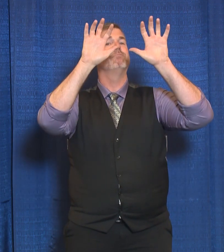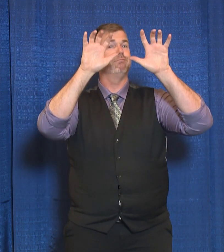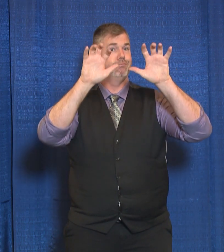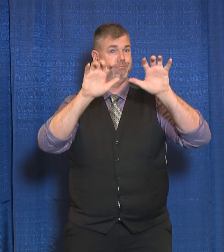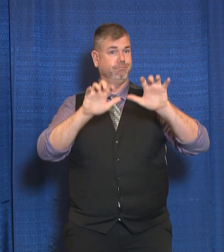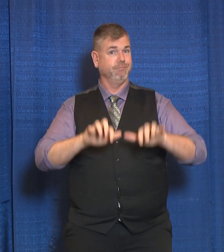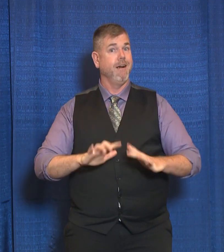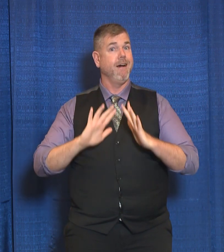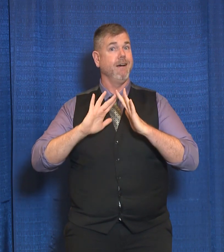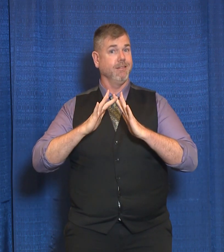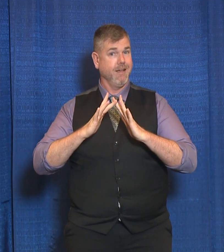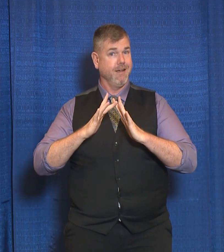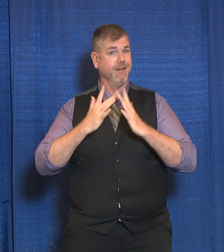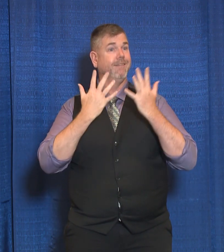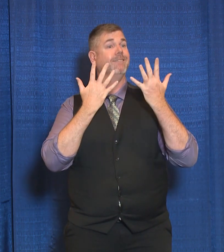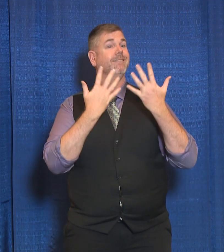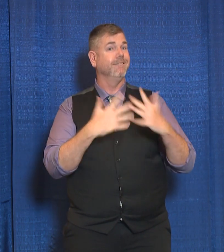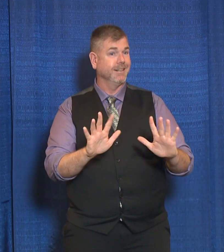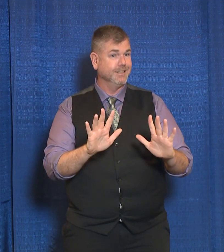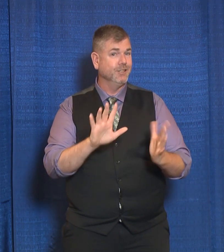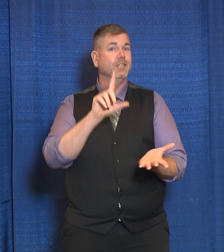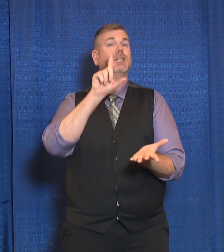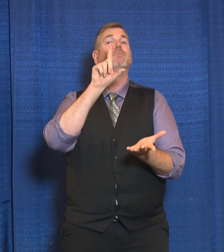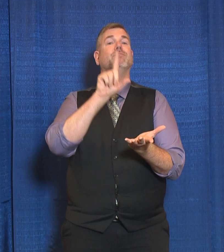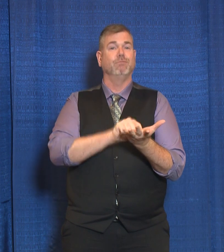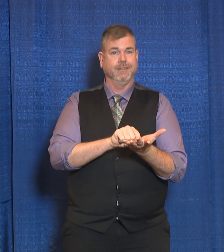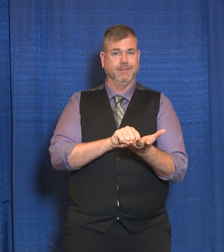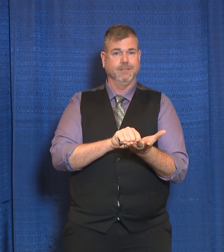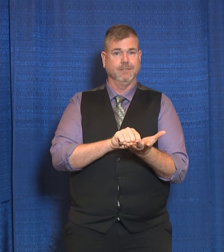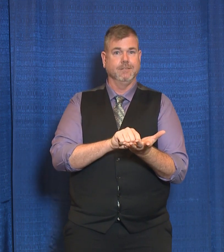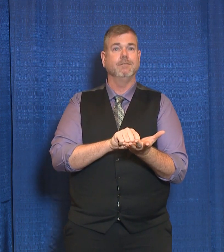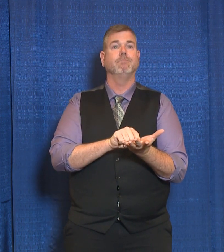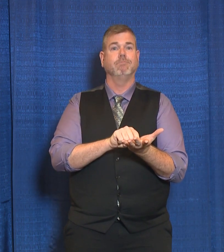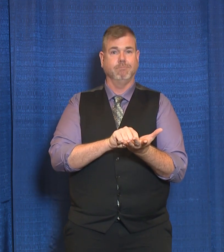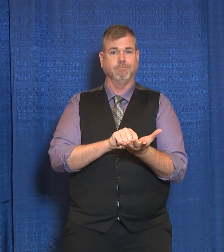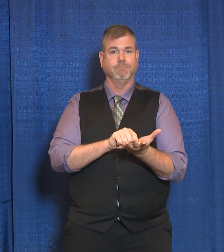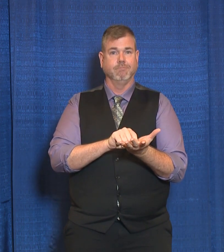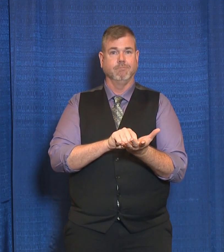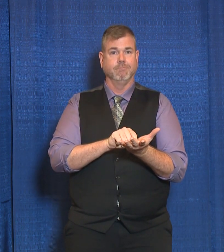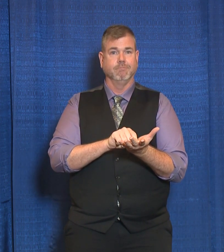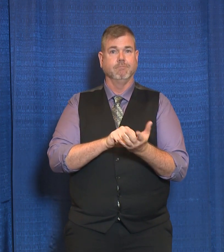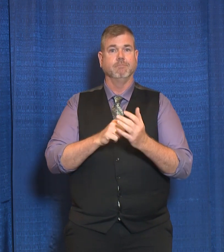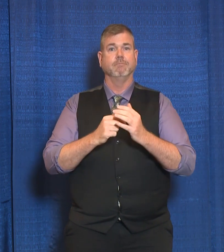county elections office, polling place, or vote center.